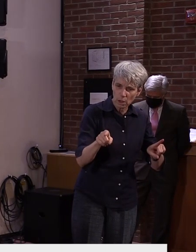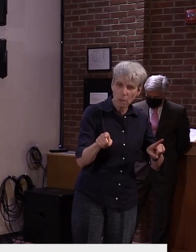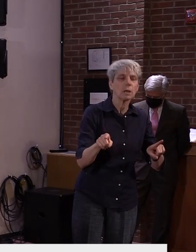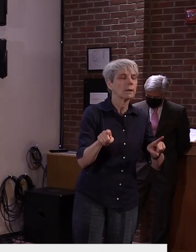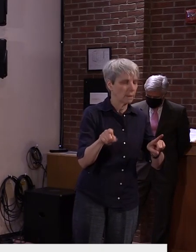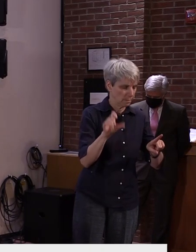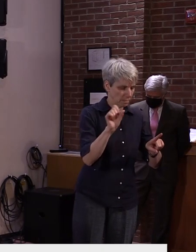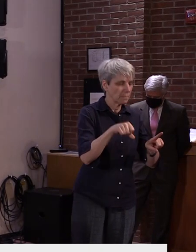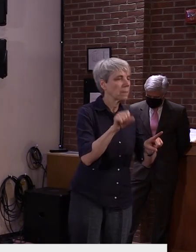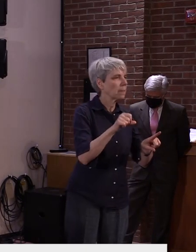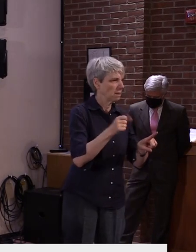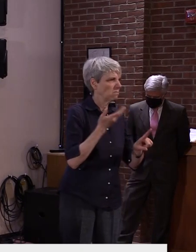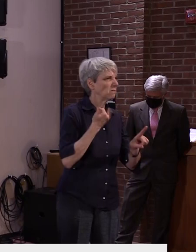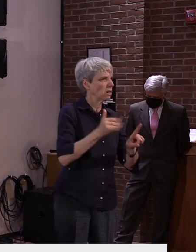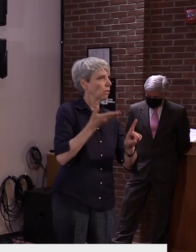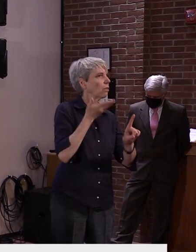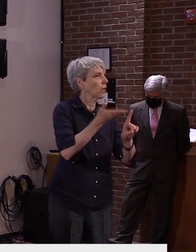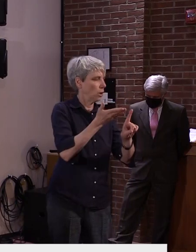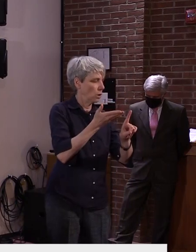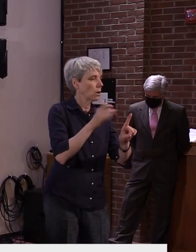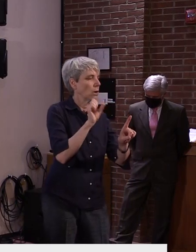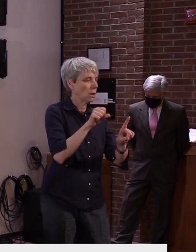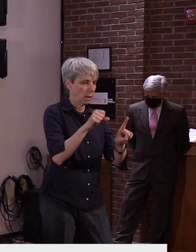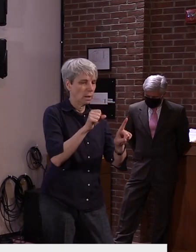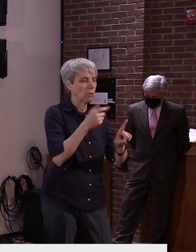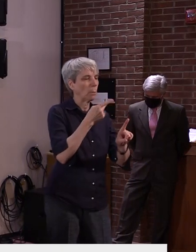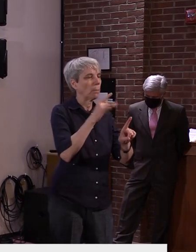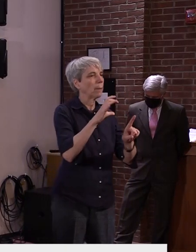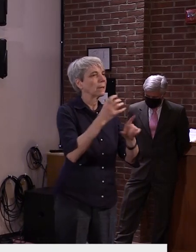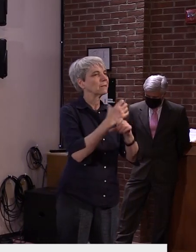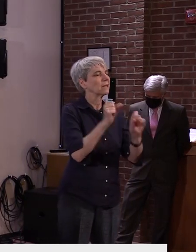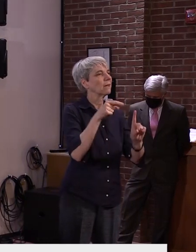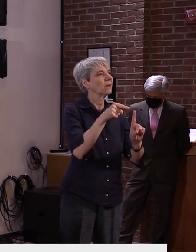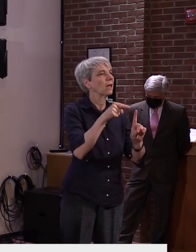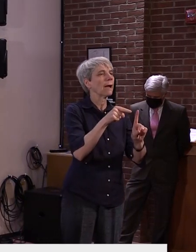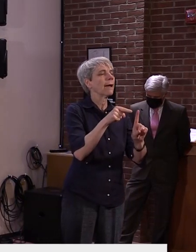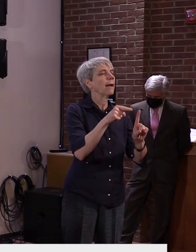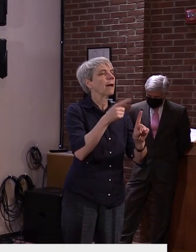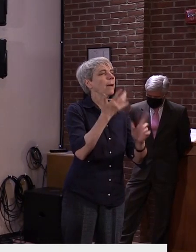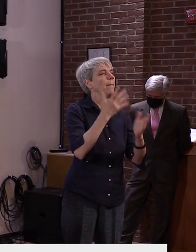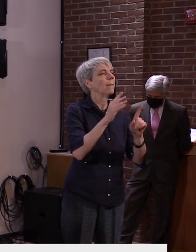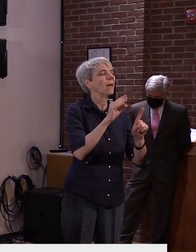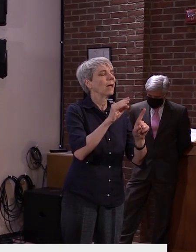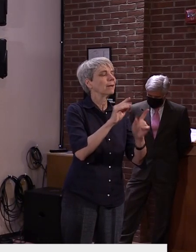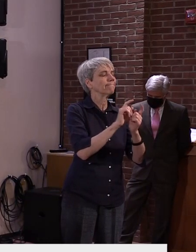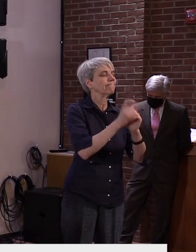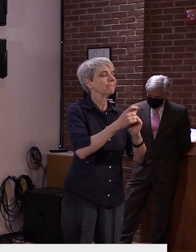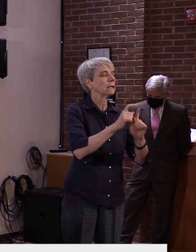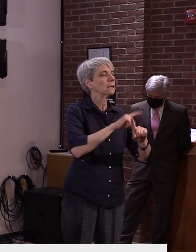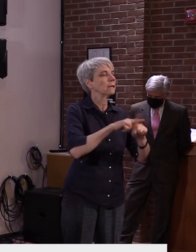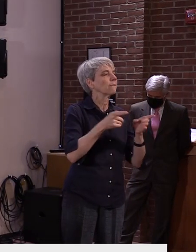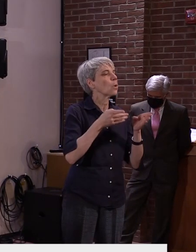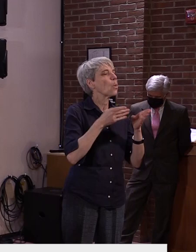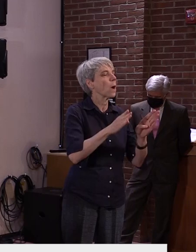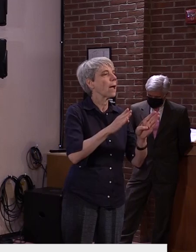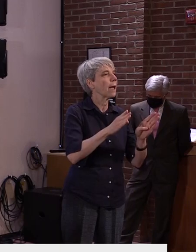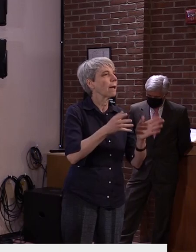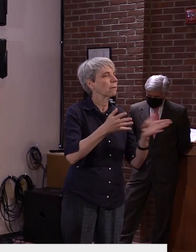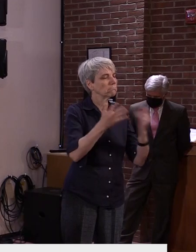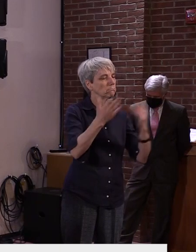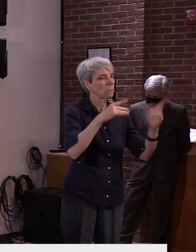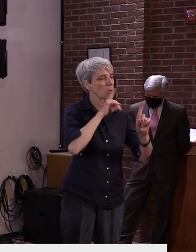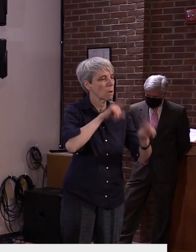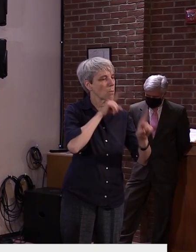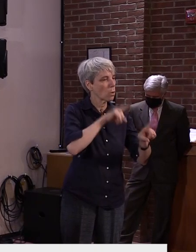public website, although we are in the midst of exploring a potential pivot to a different mechanism, and if it does get replaced with